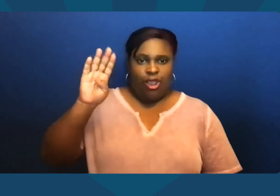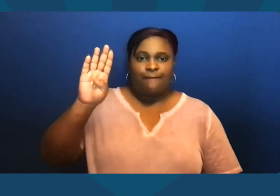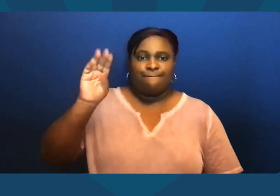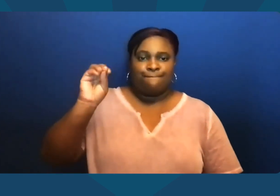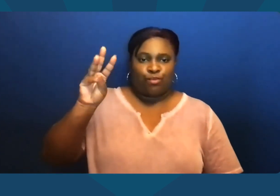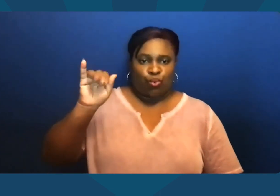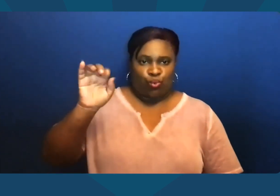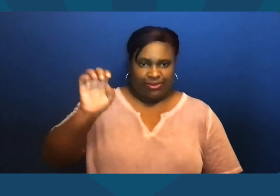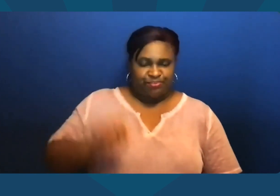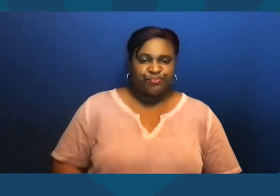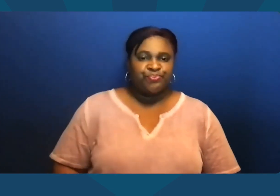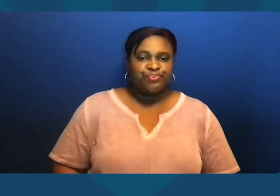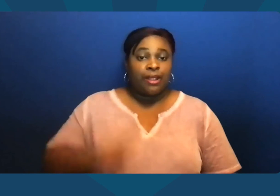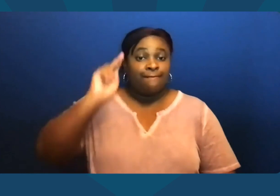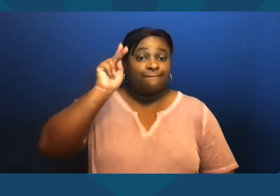Sean Bowie.